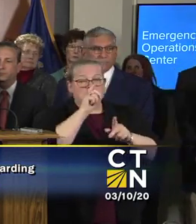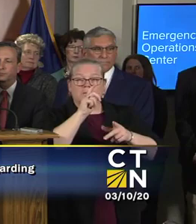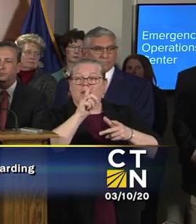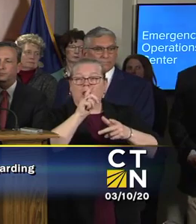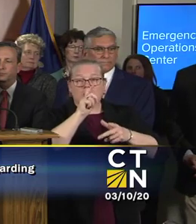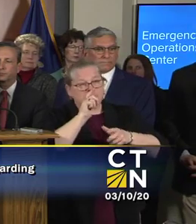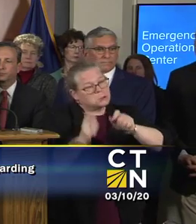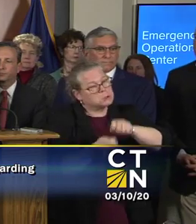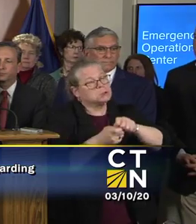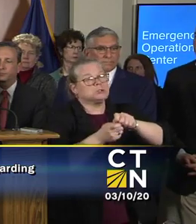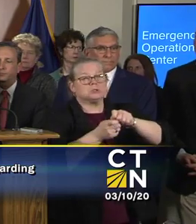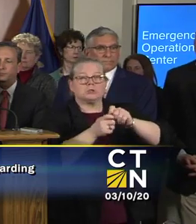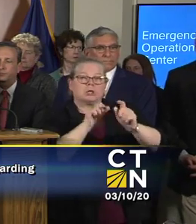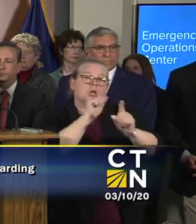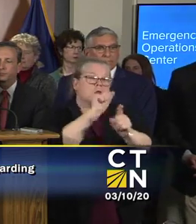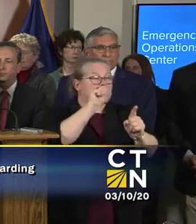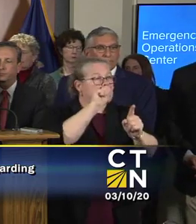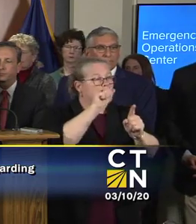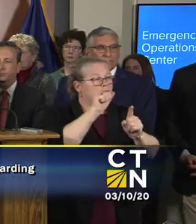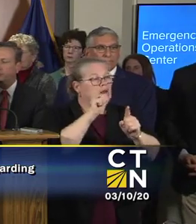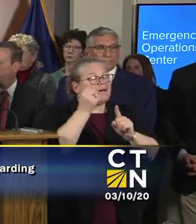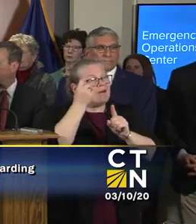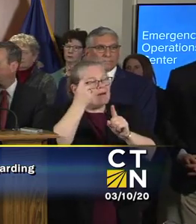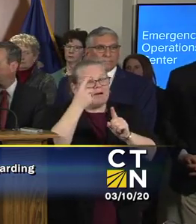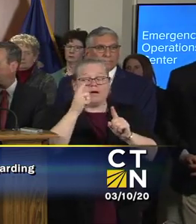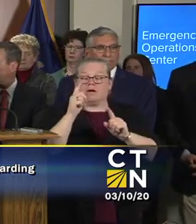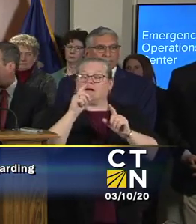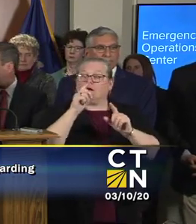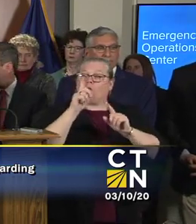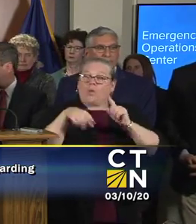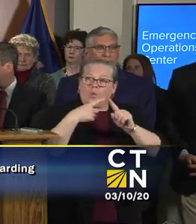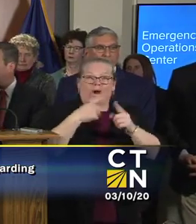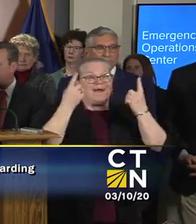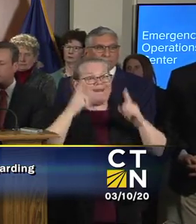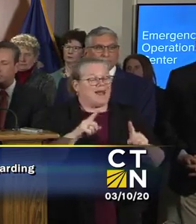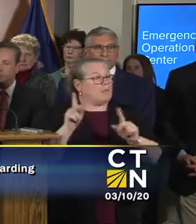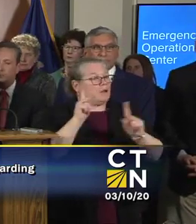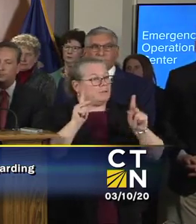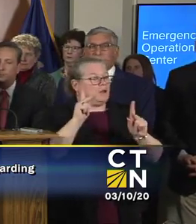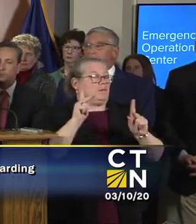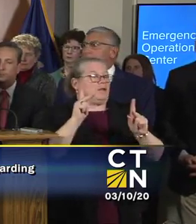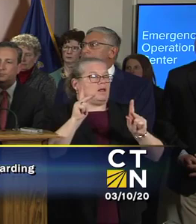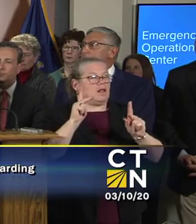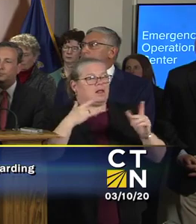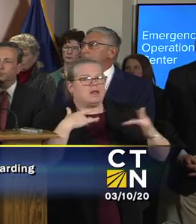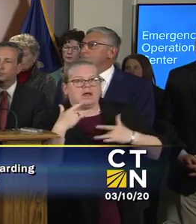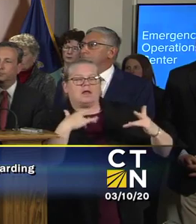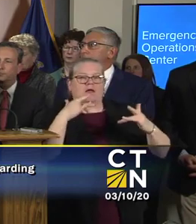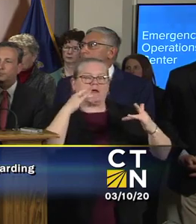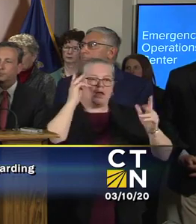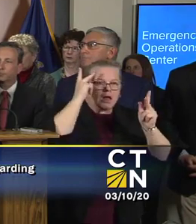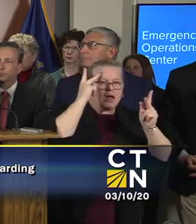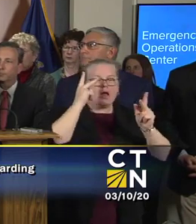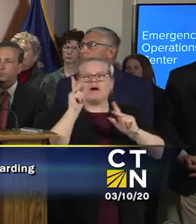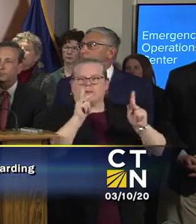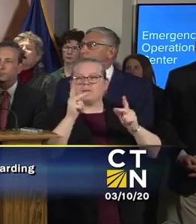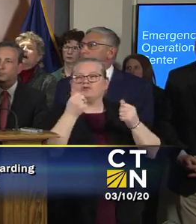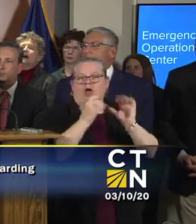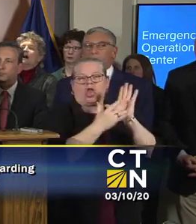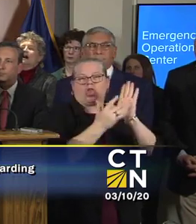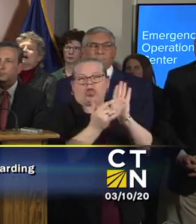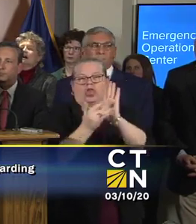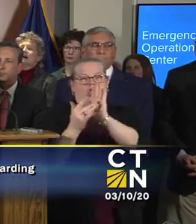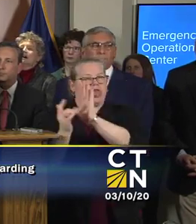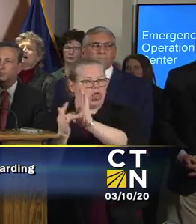of crisis, people see that as an opportunity to try to exploit people's concerns, and we're seeing that now with some phishing